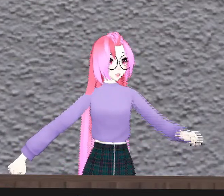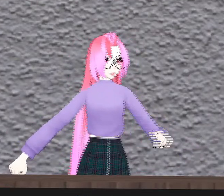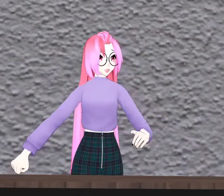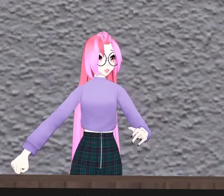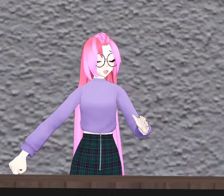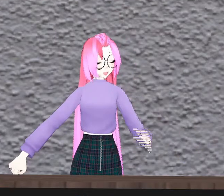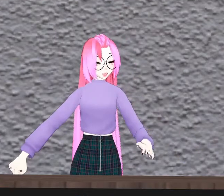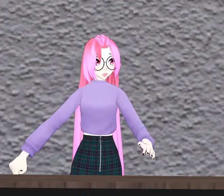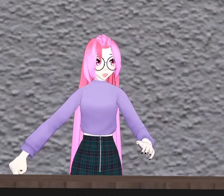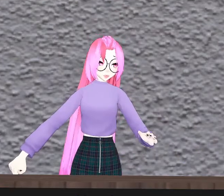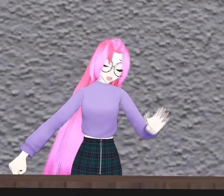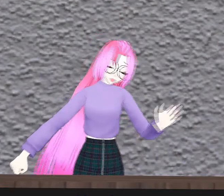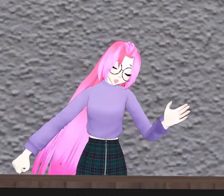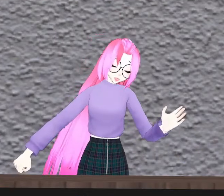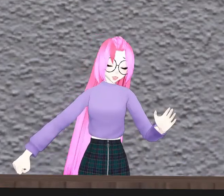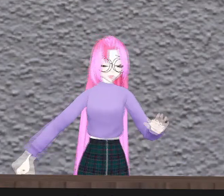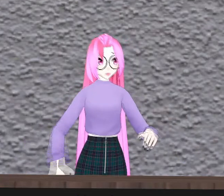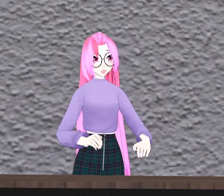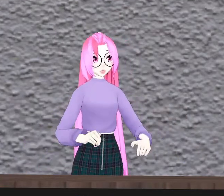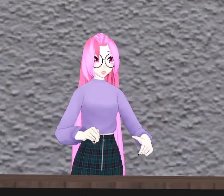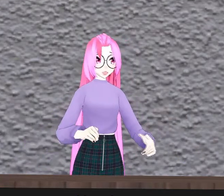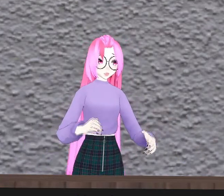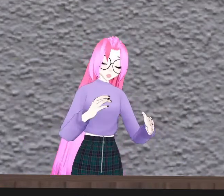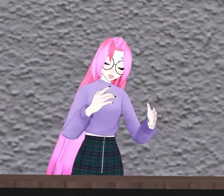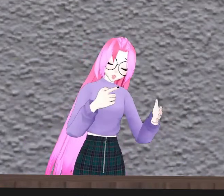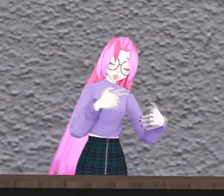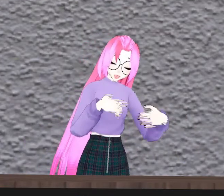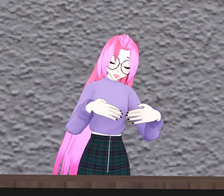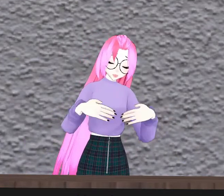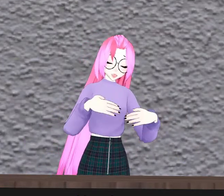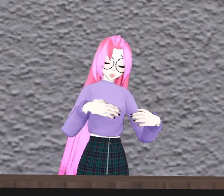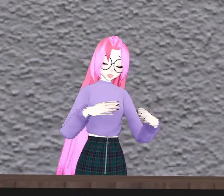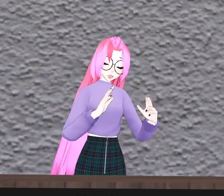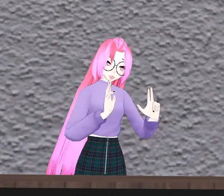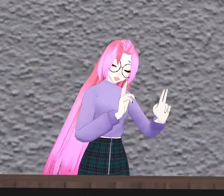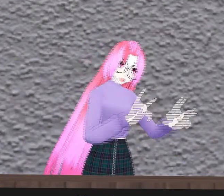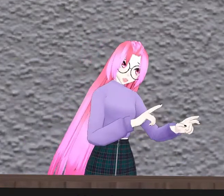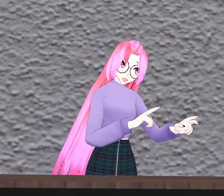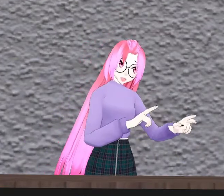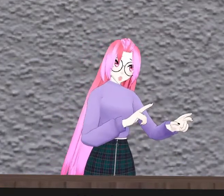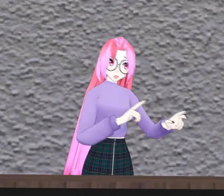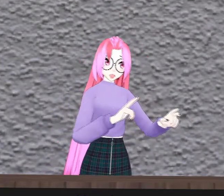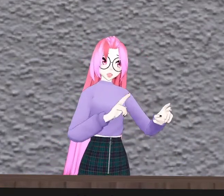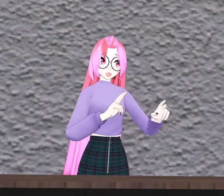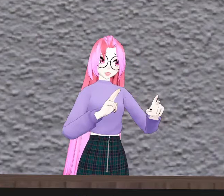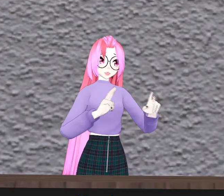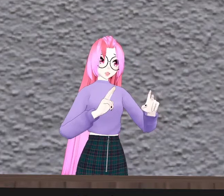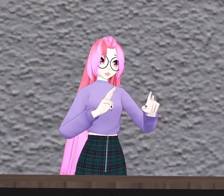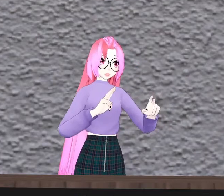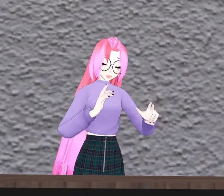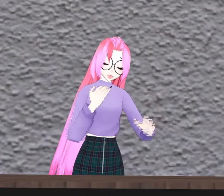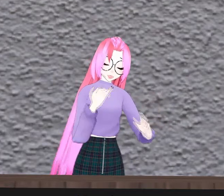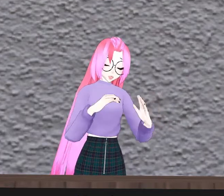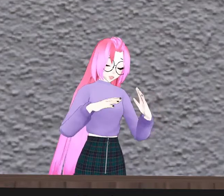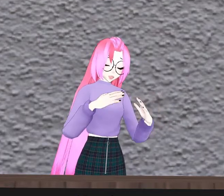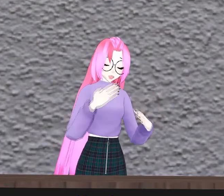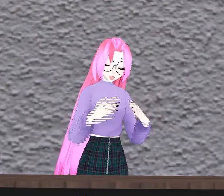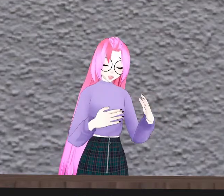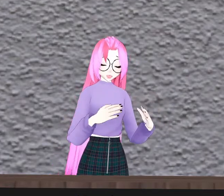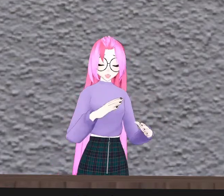so you know, just ask yourself, would you be comfortable with somebody staring at you if this were a hearing